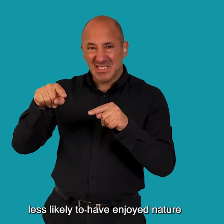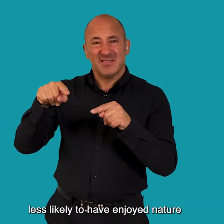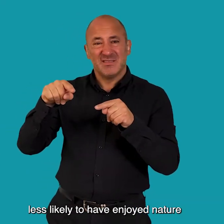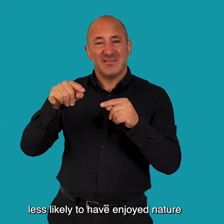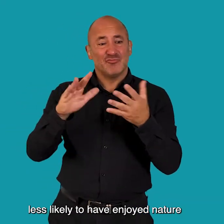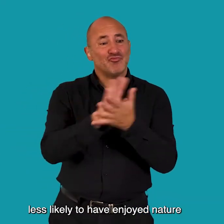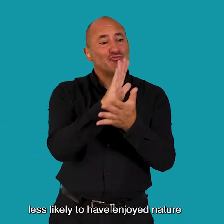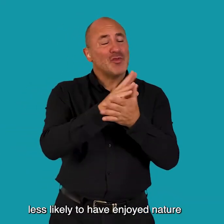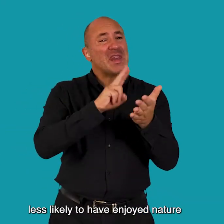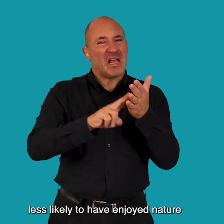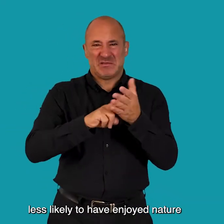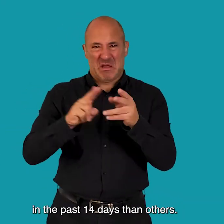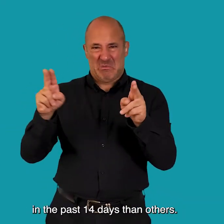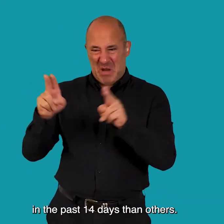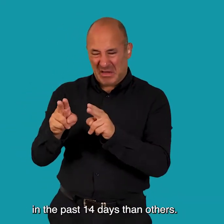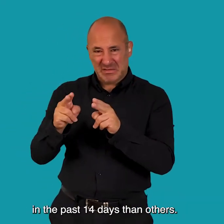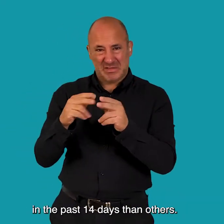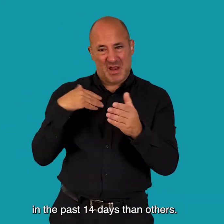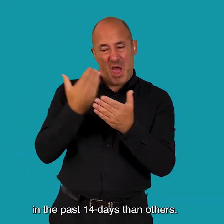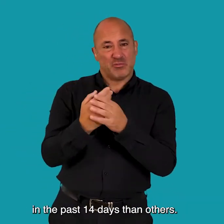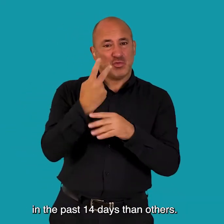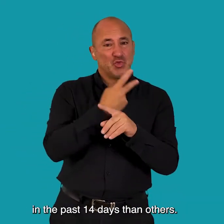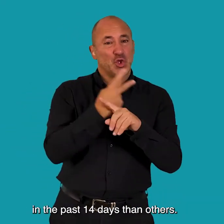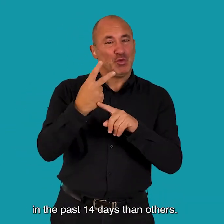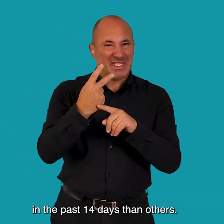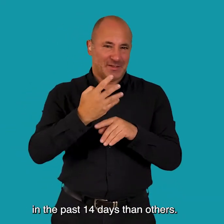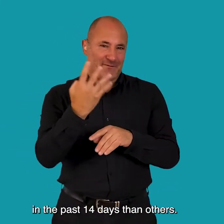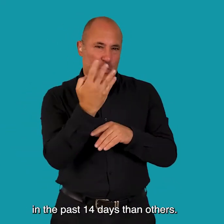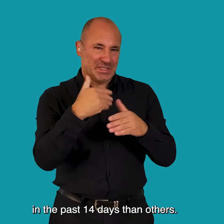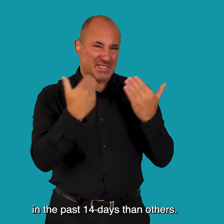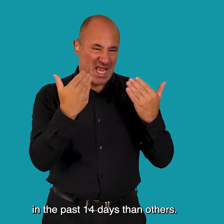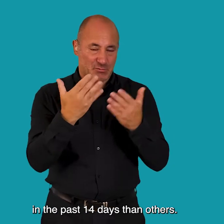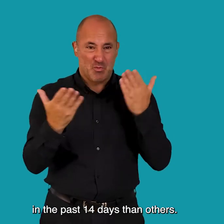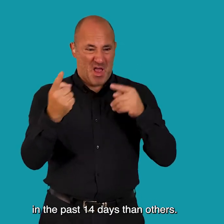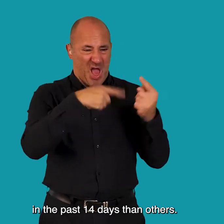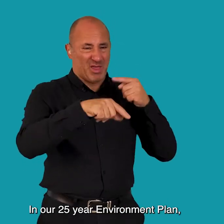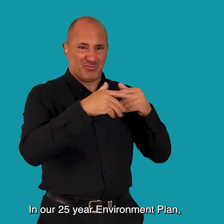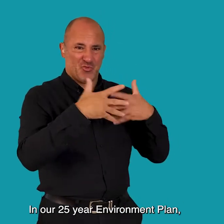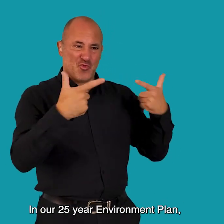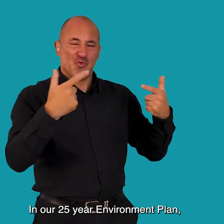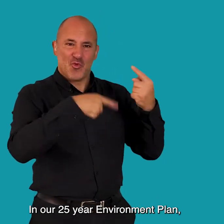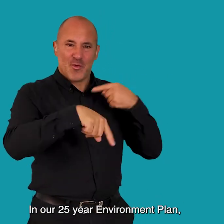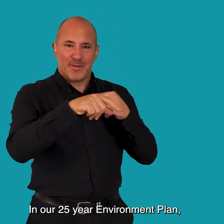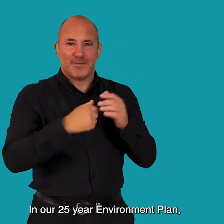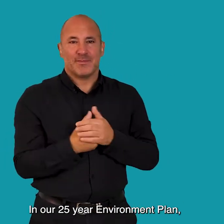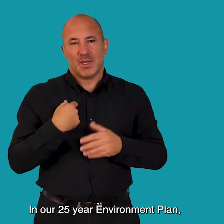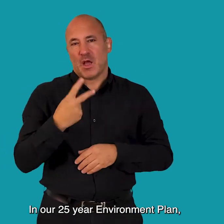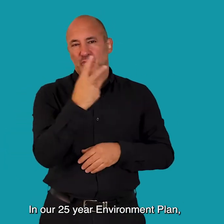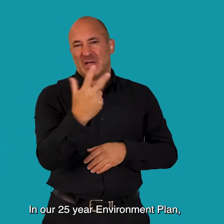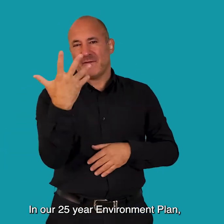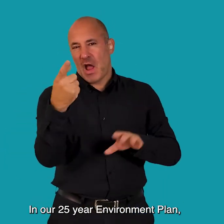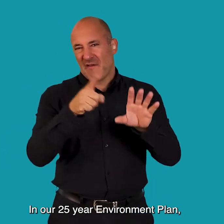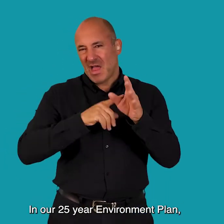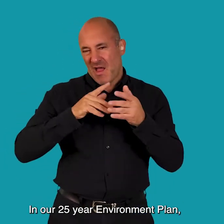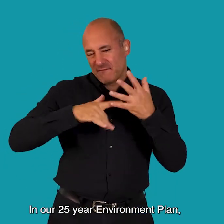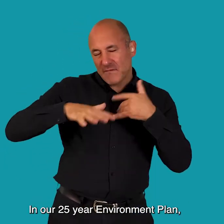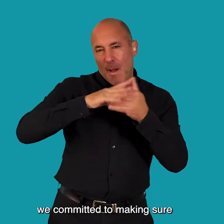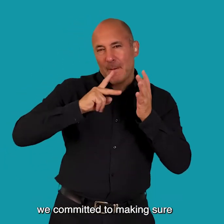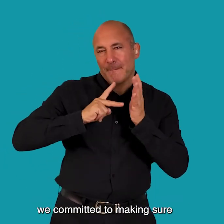have enjoyed nature in the past 14 days than others. In our 25-year environment plan, we committed